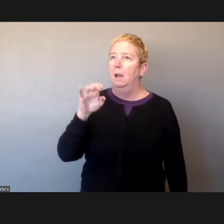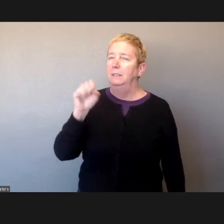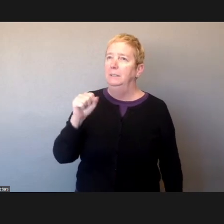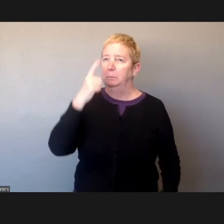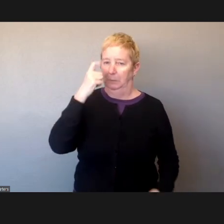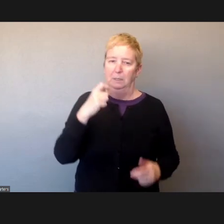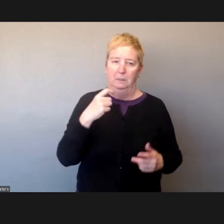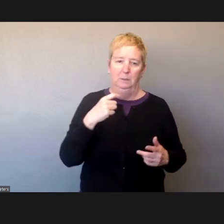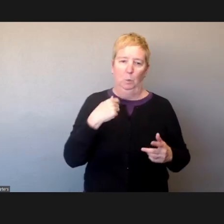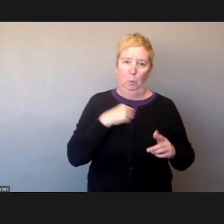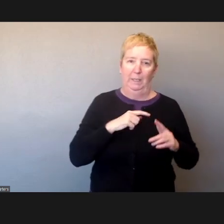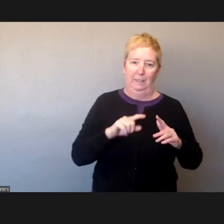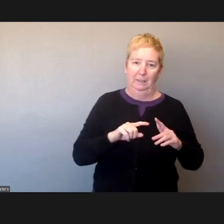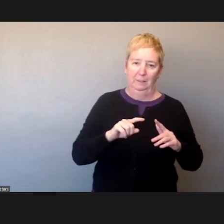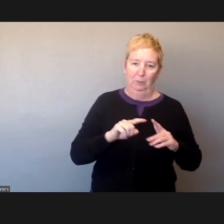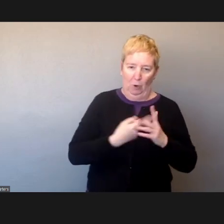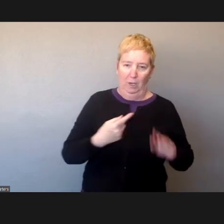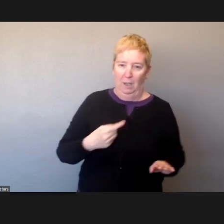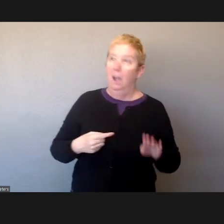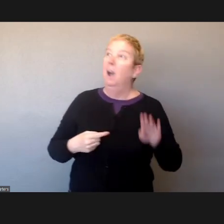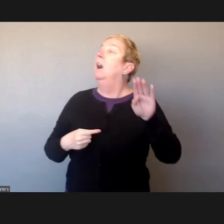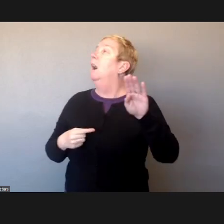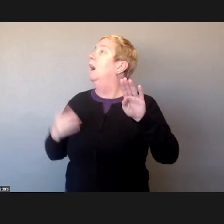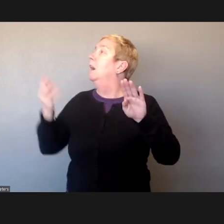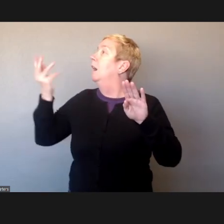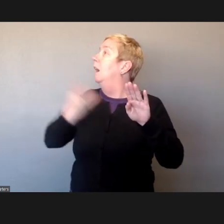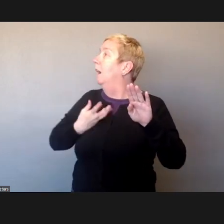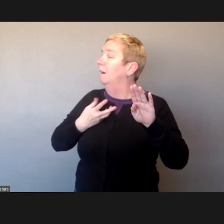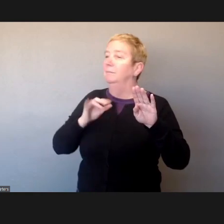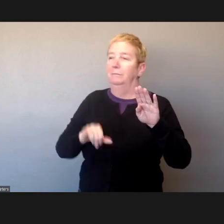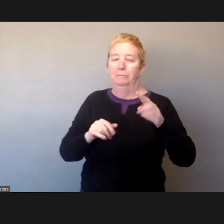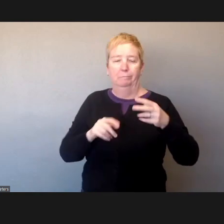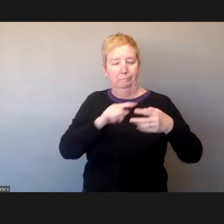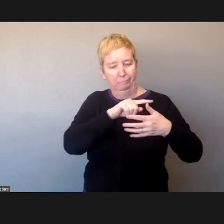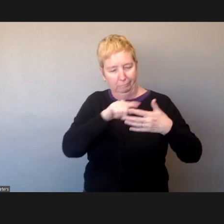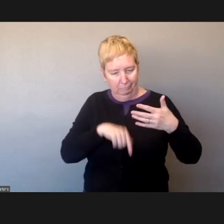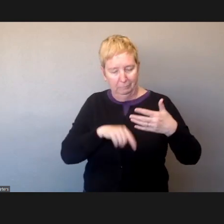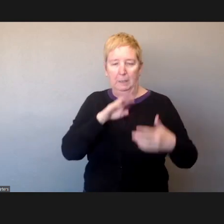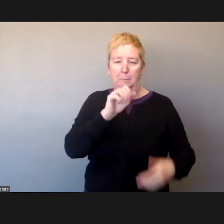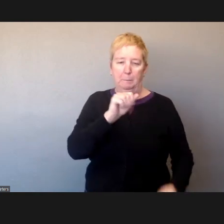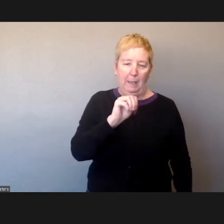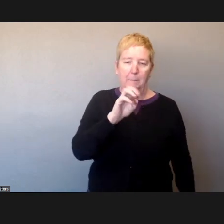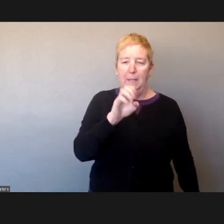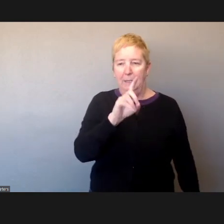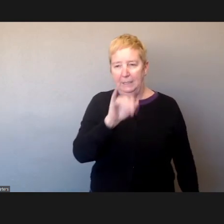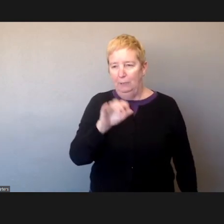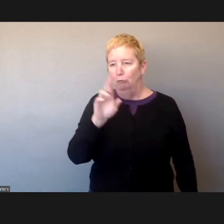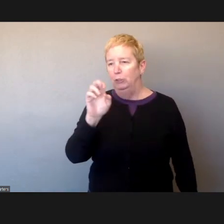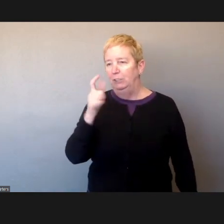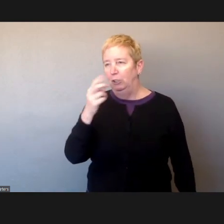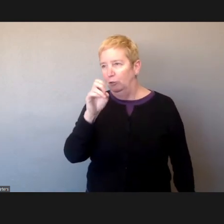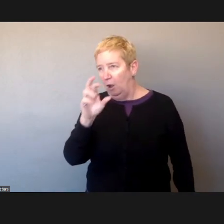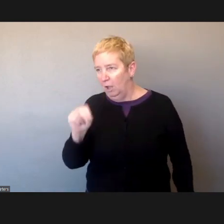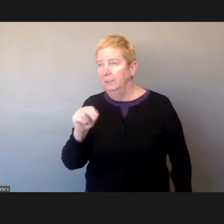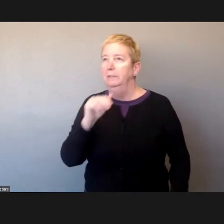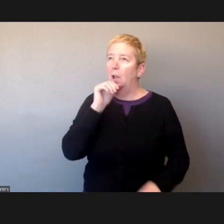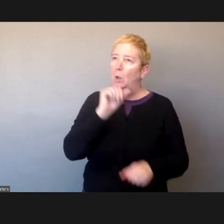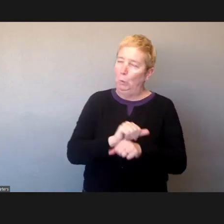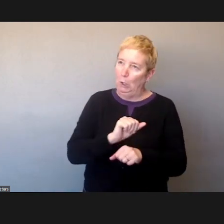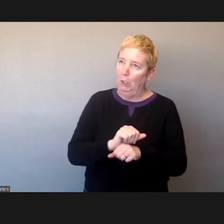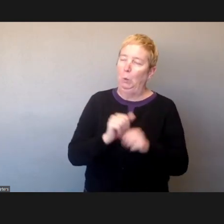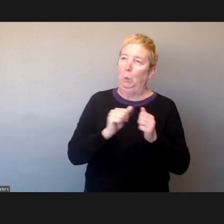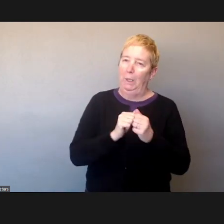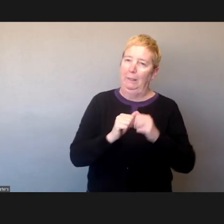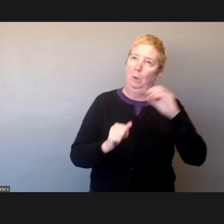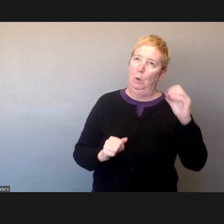surge started, we learned that we could no longer use Regeneron and BAM, Eddie monoclonal antibodies to